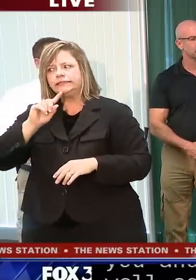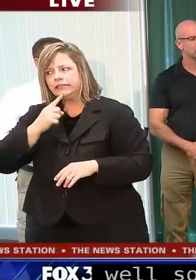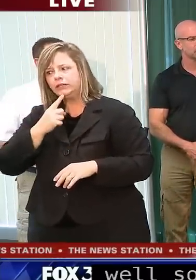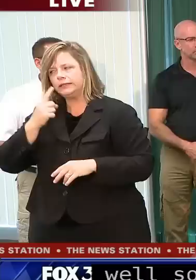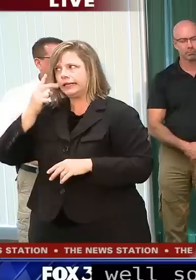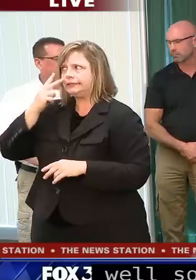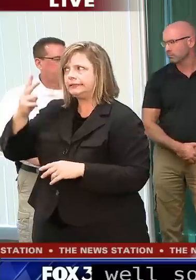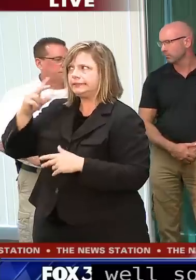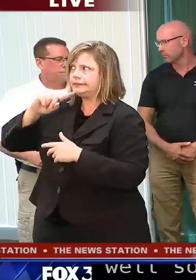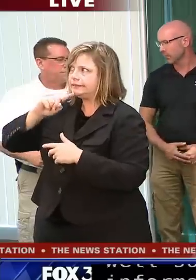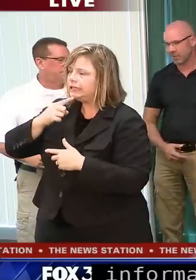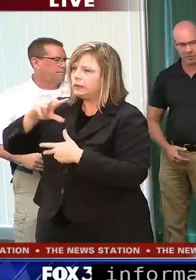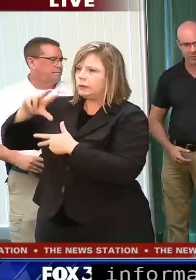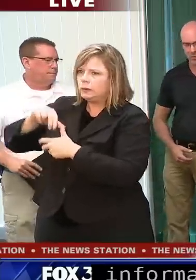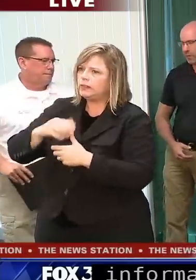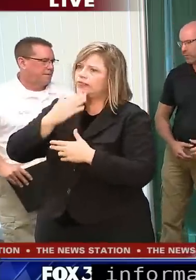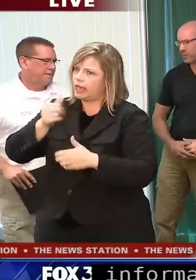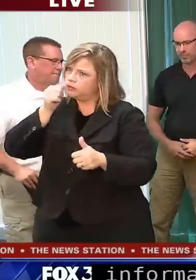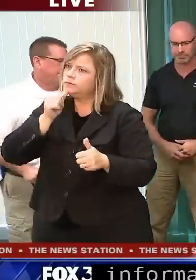very serious.